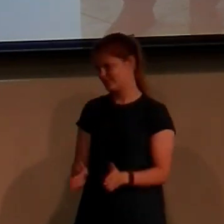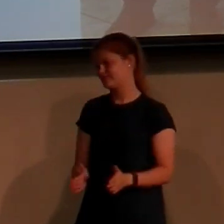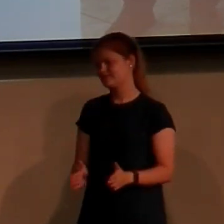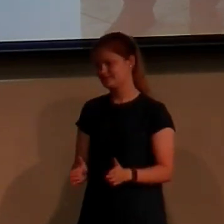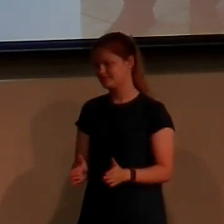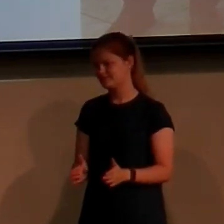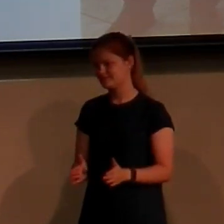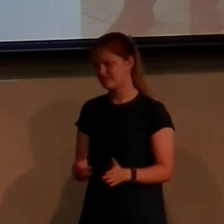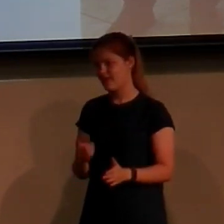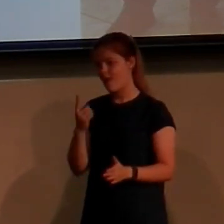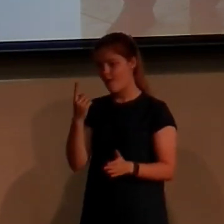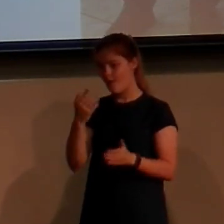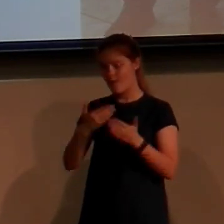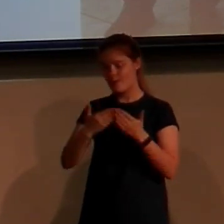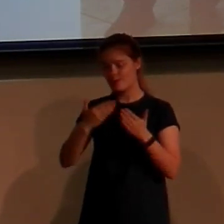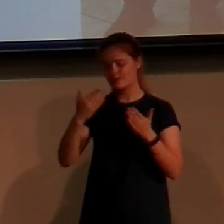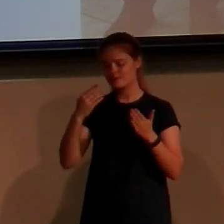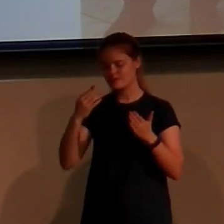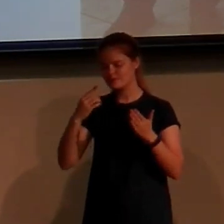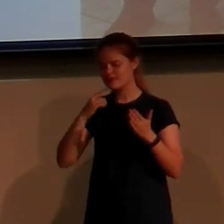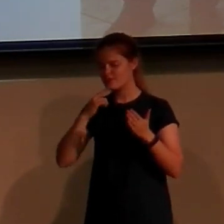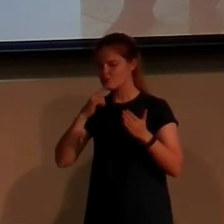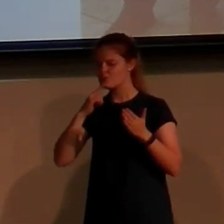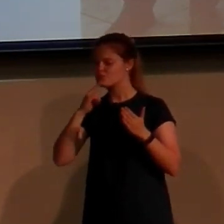And one of the things that really